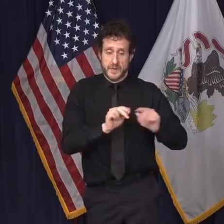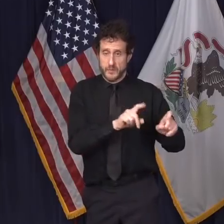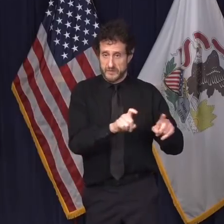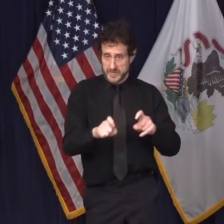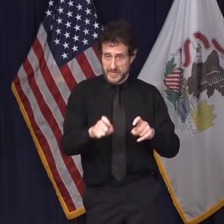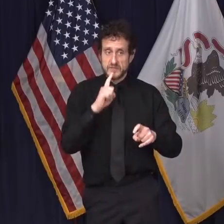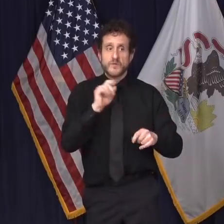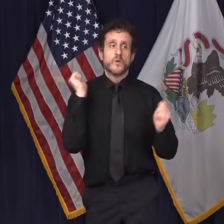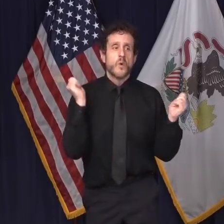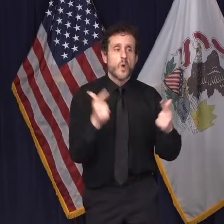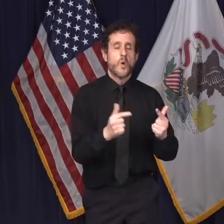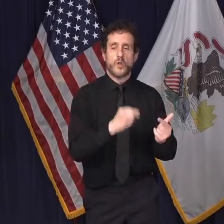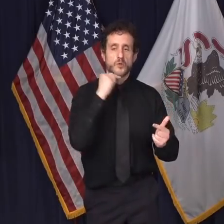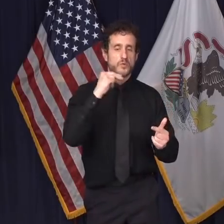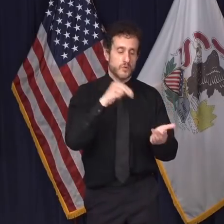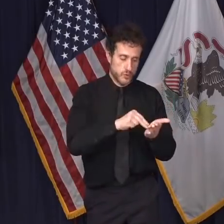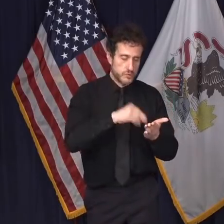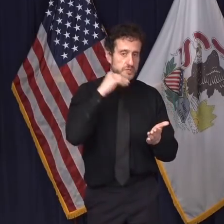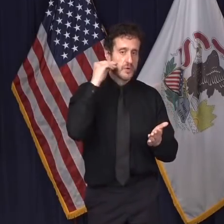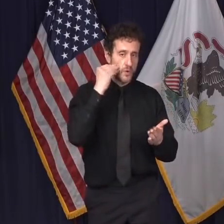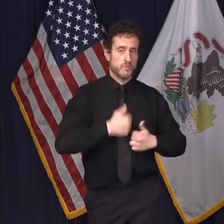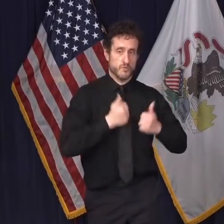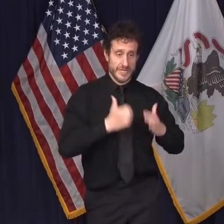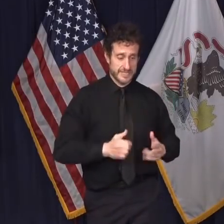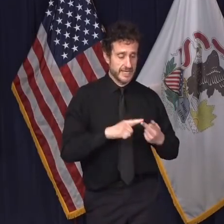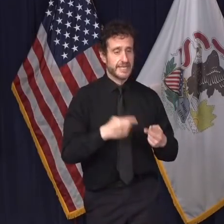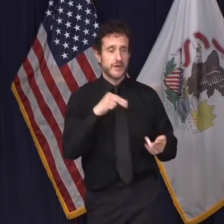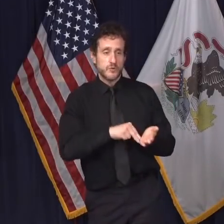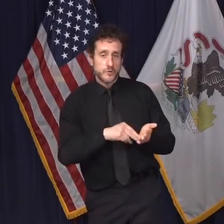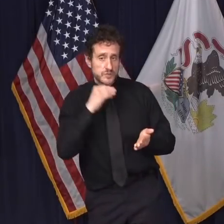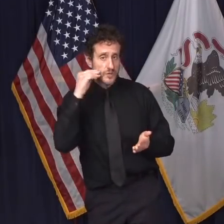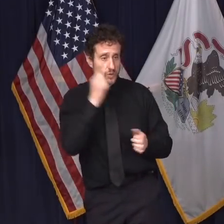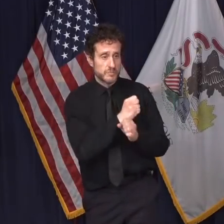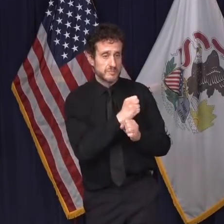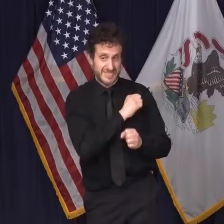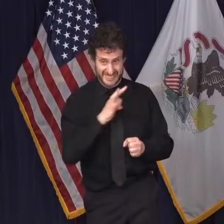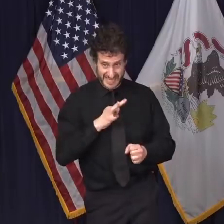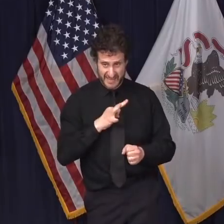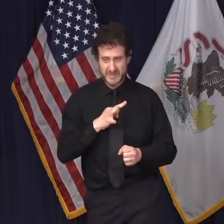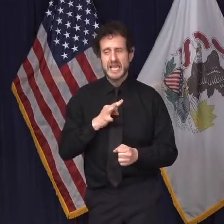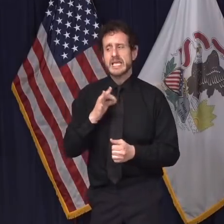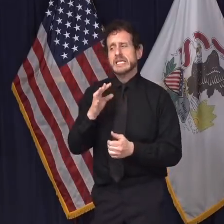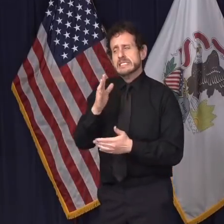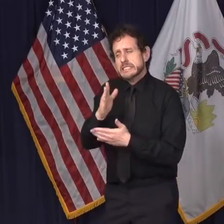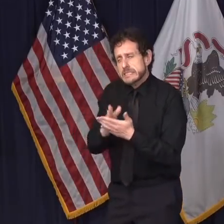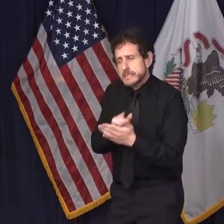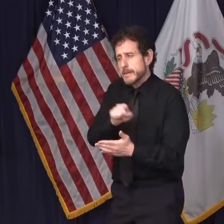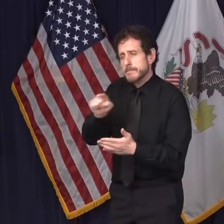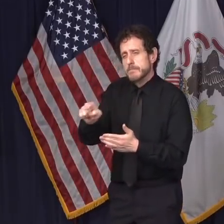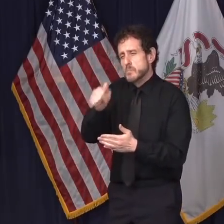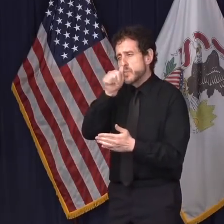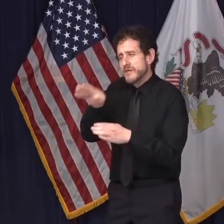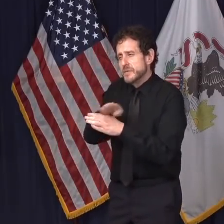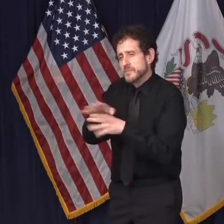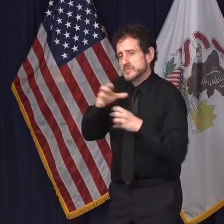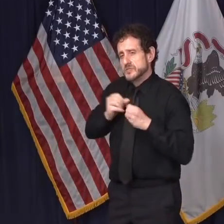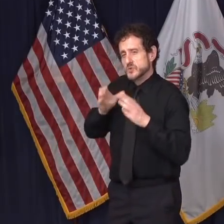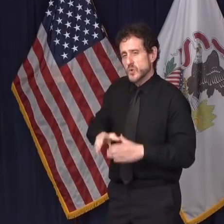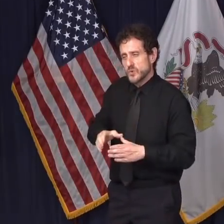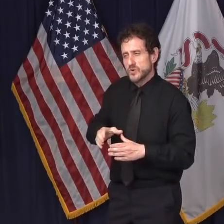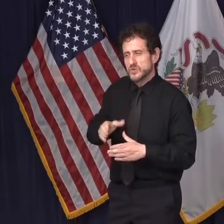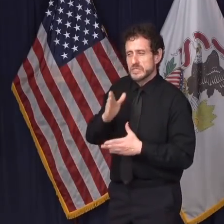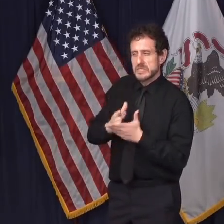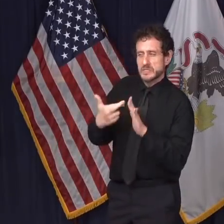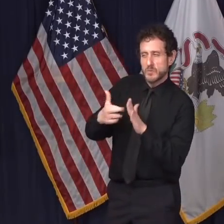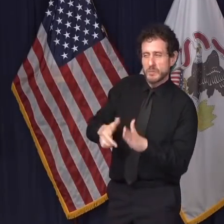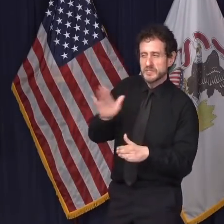care residents and staff, my administration has received some pushback from owners and industry representatives, making